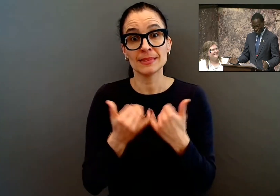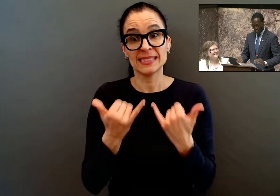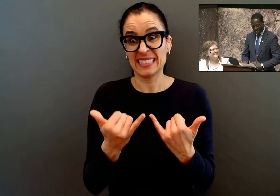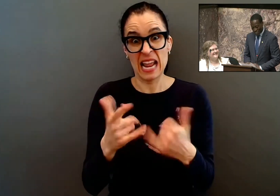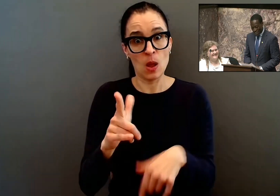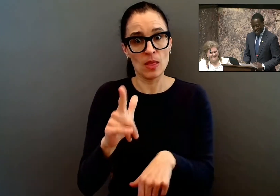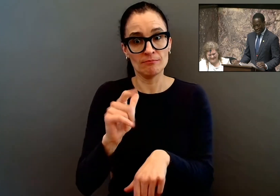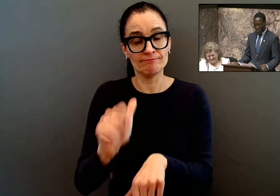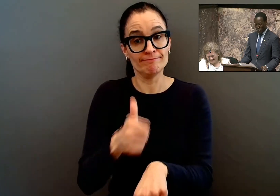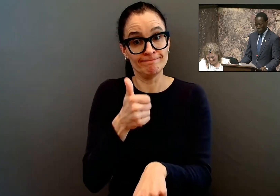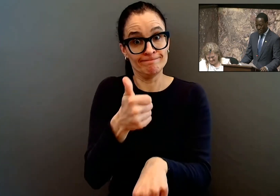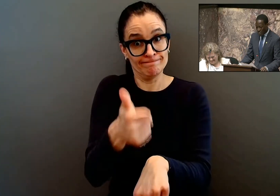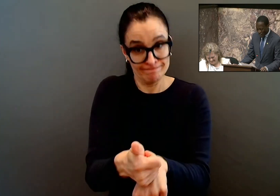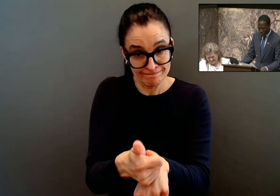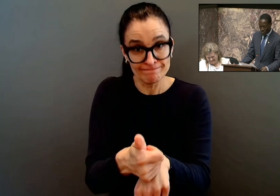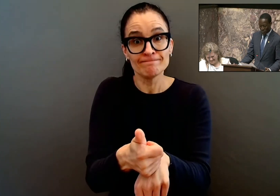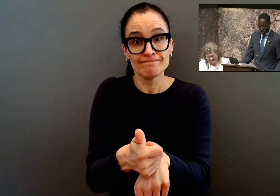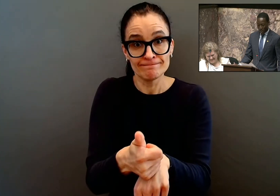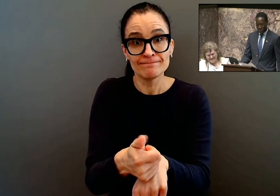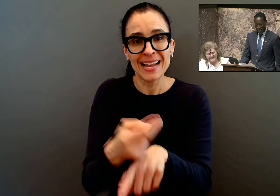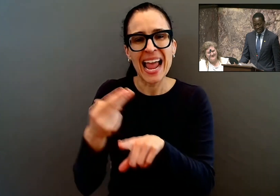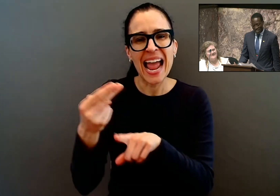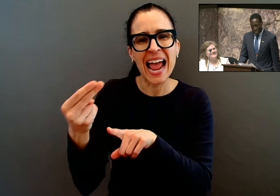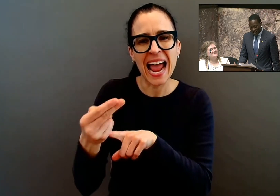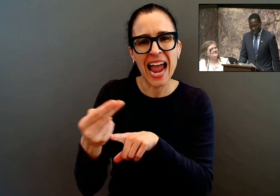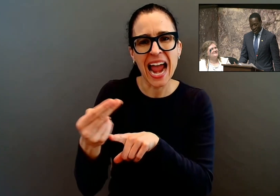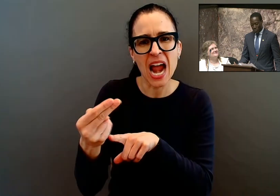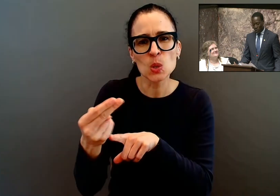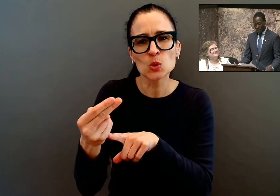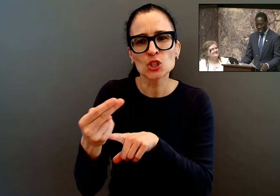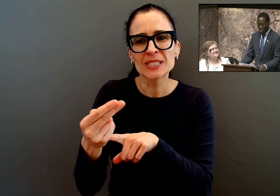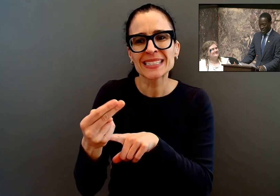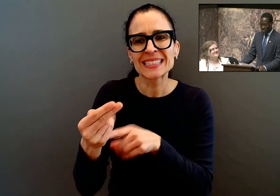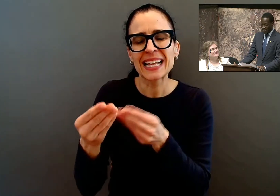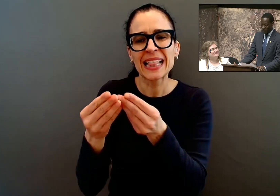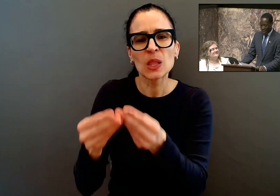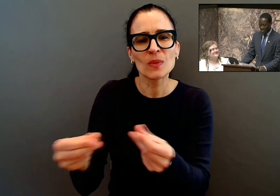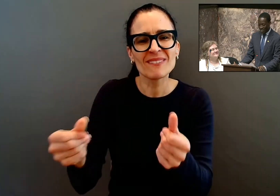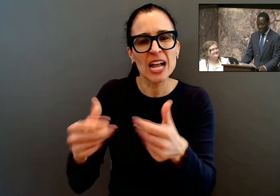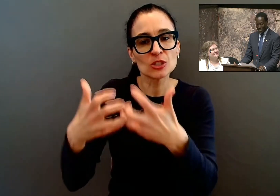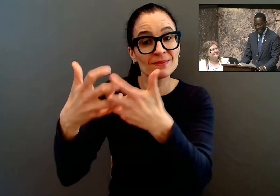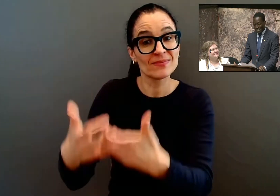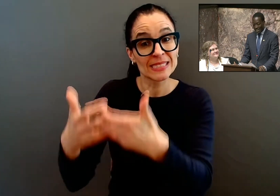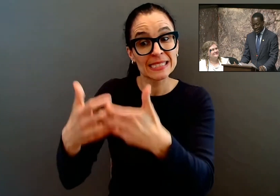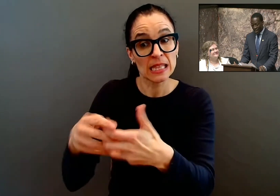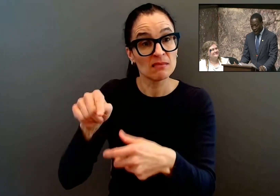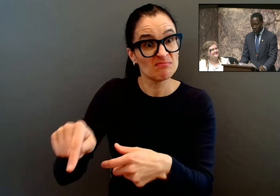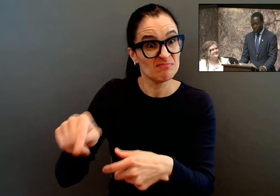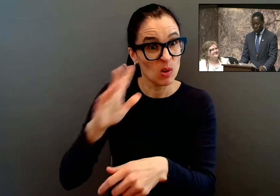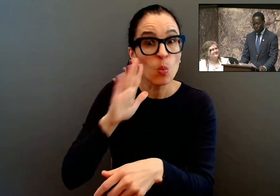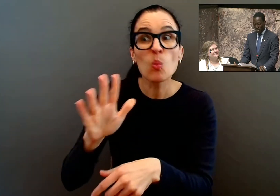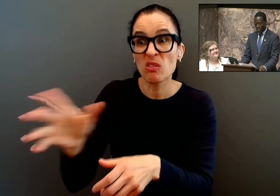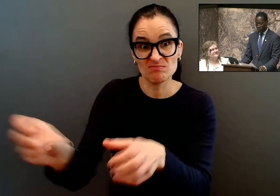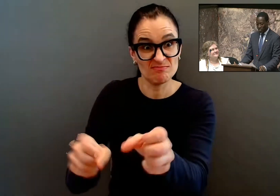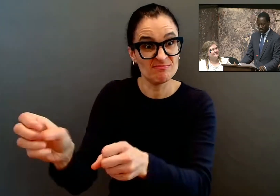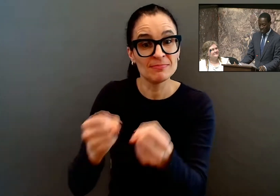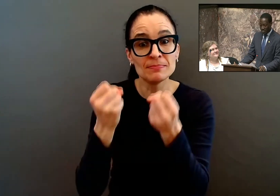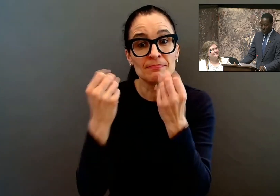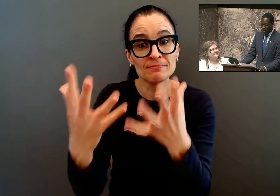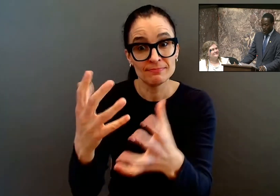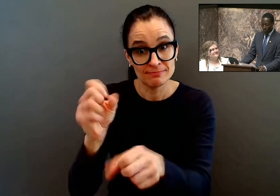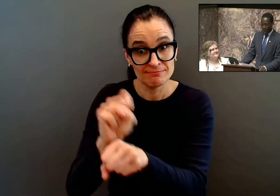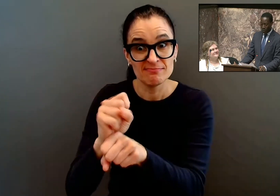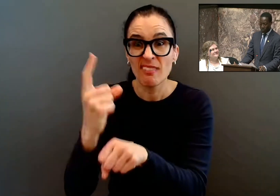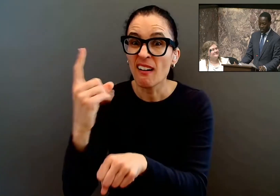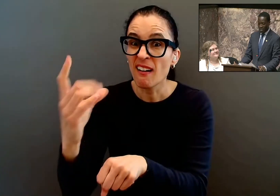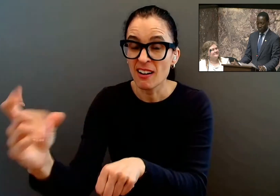liquefaction facility that will provide hundreds of jobs. In Nanaimo, H-Tech is advancing a clean hydrogen production facility that